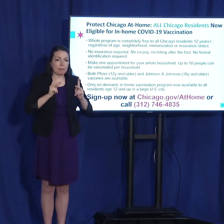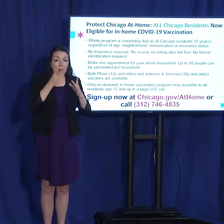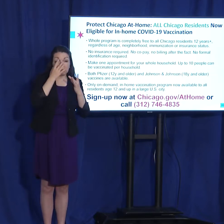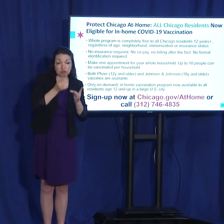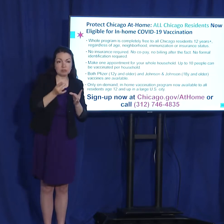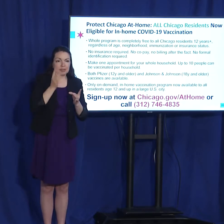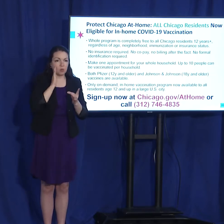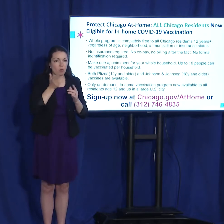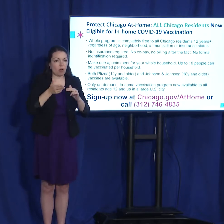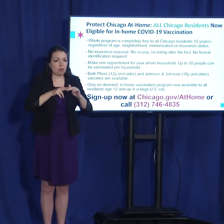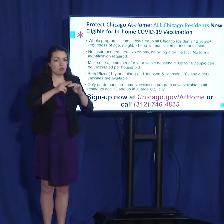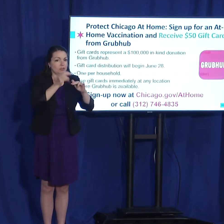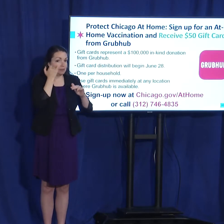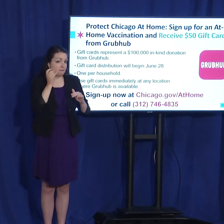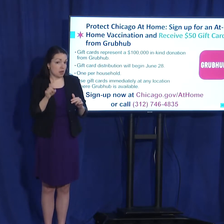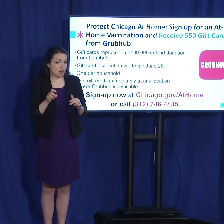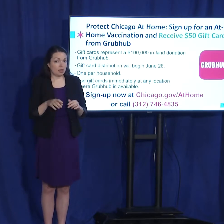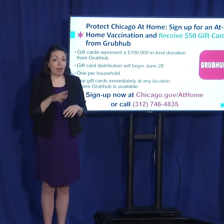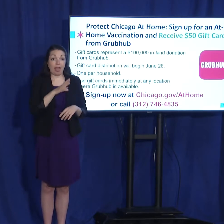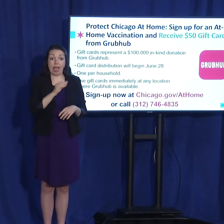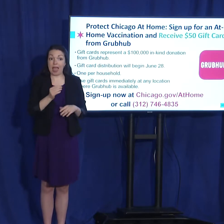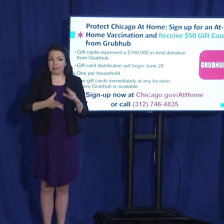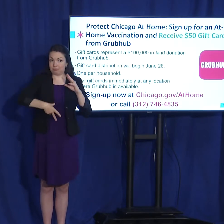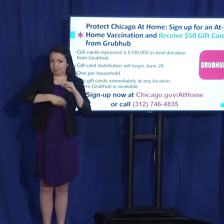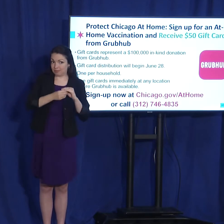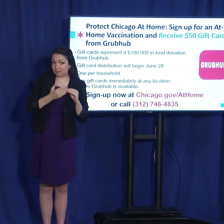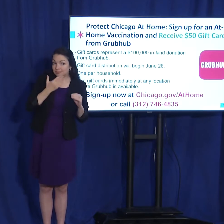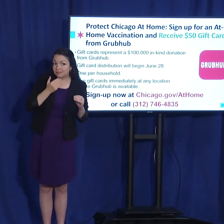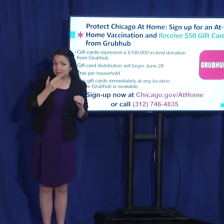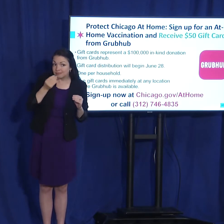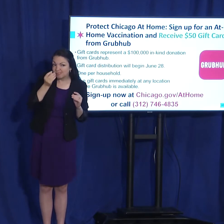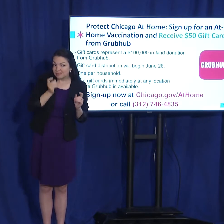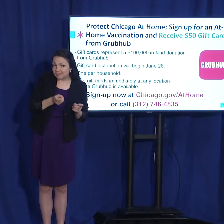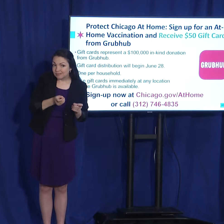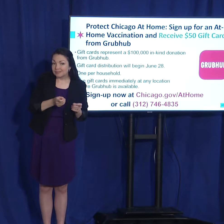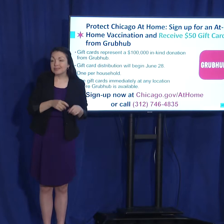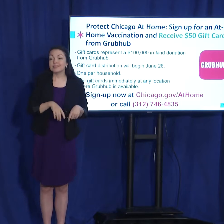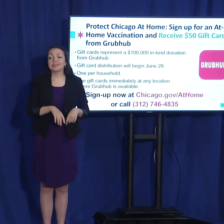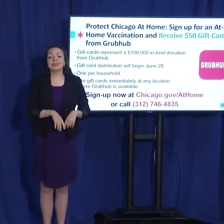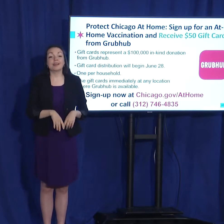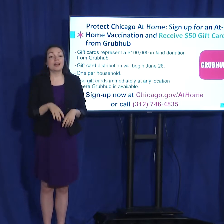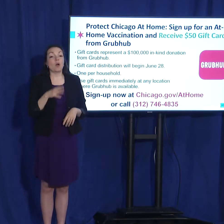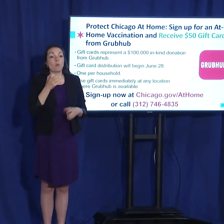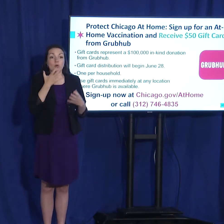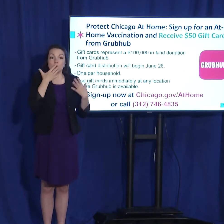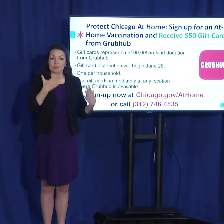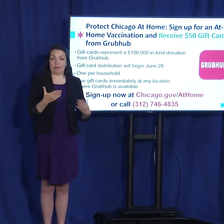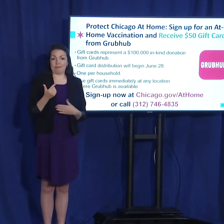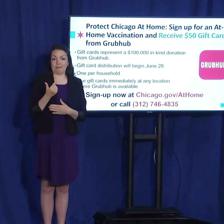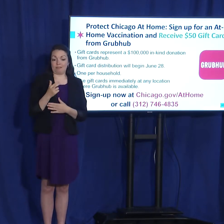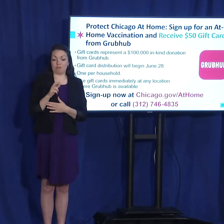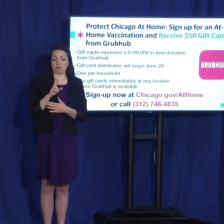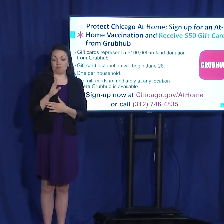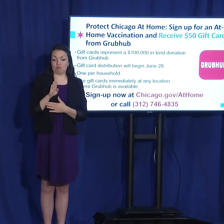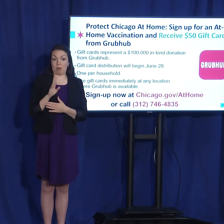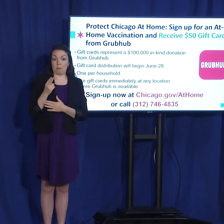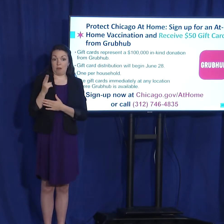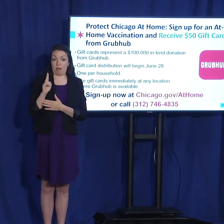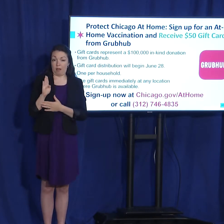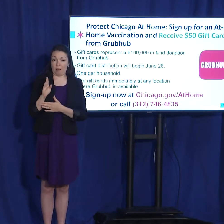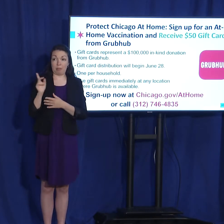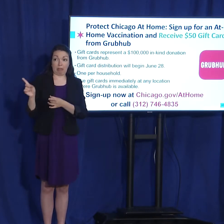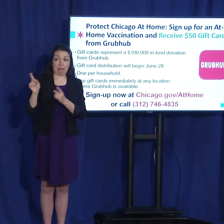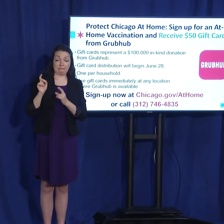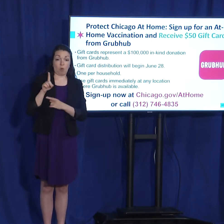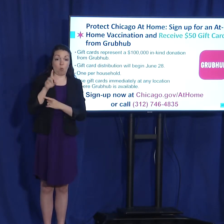But also, to sweeten the deal a little bit, I want to thank Grubhub because Grubhub has given us a